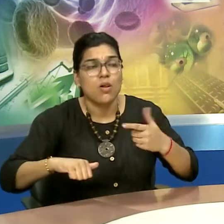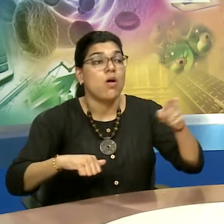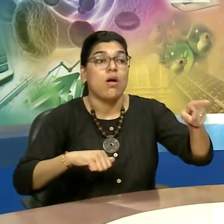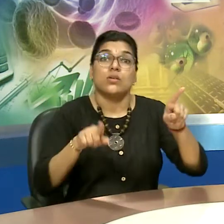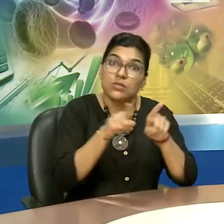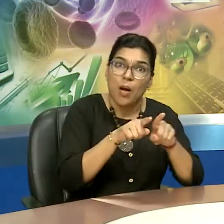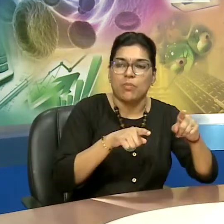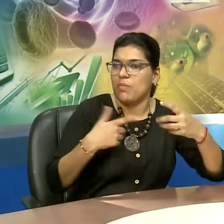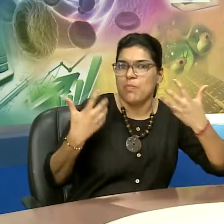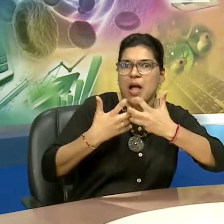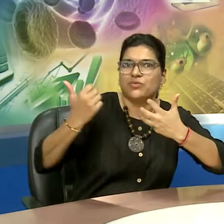It is